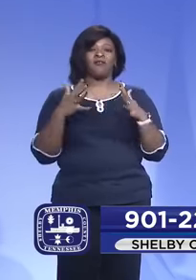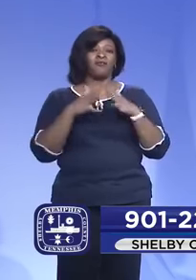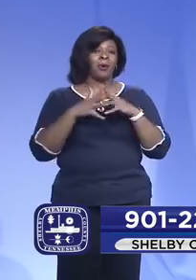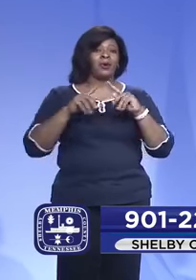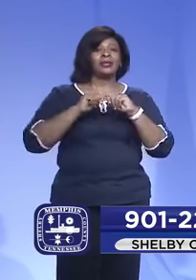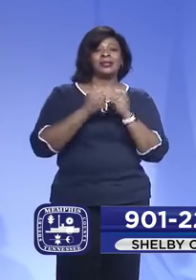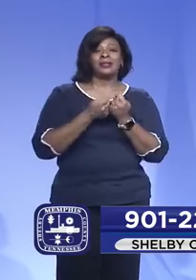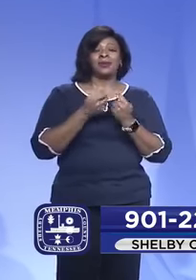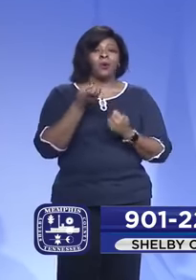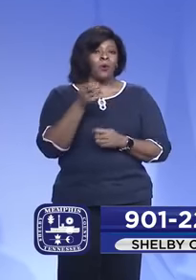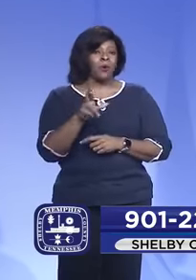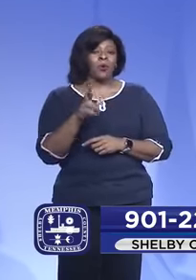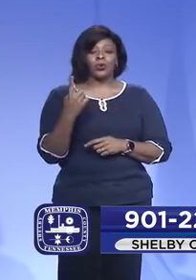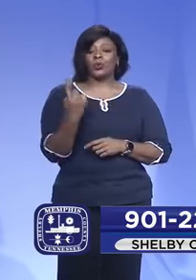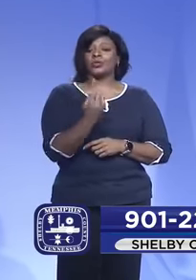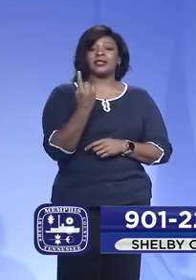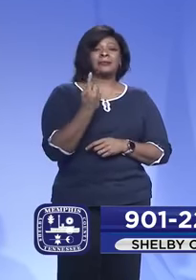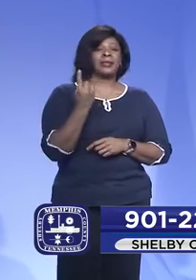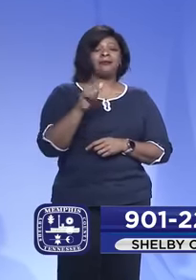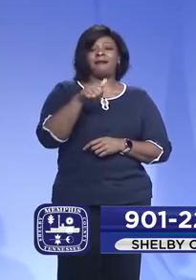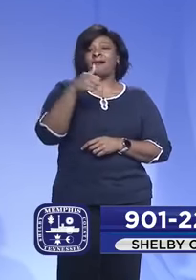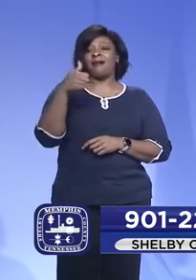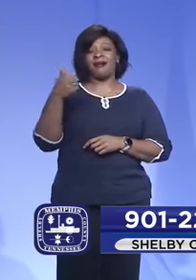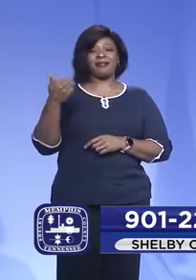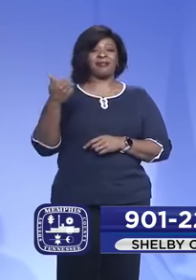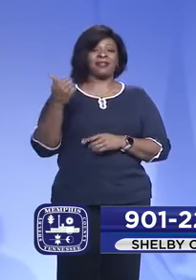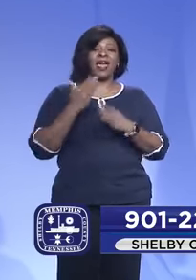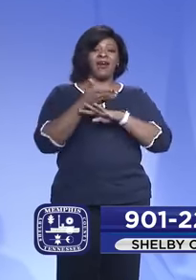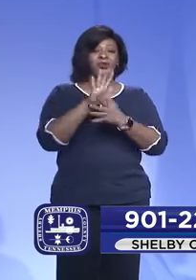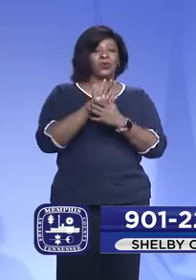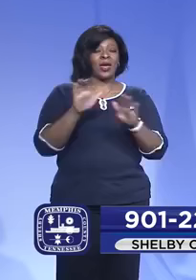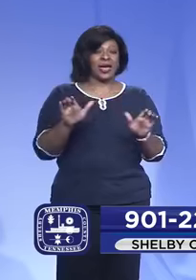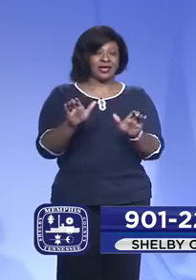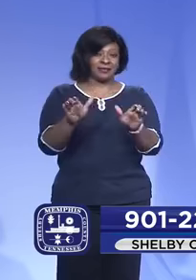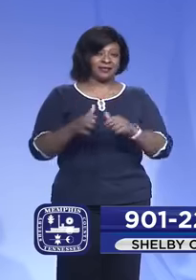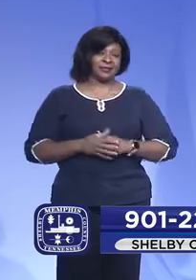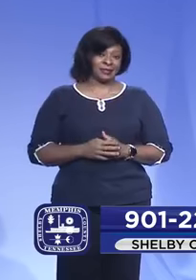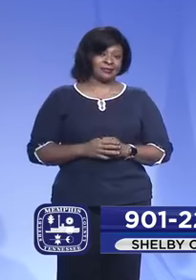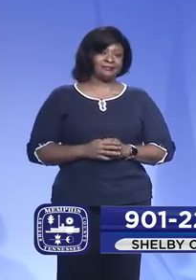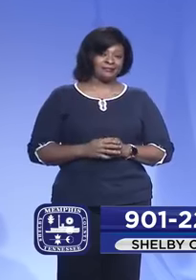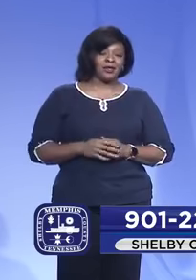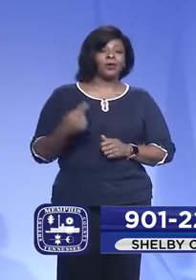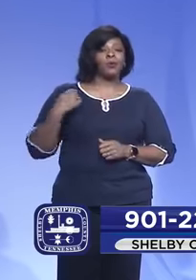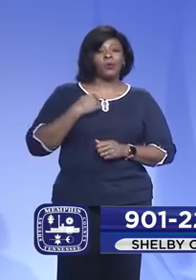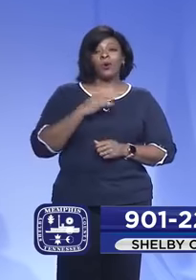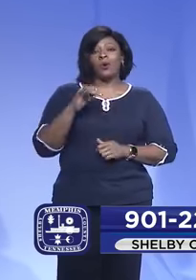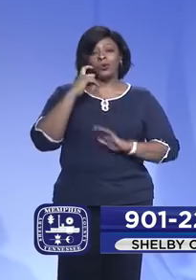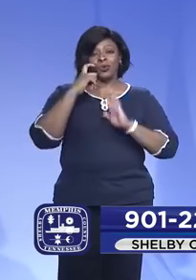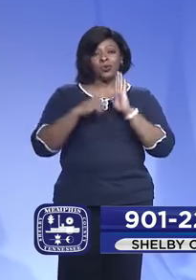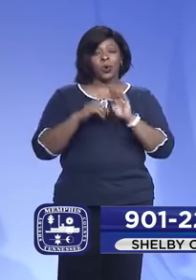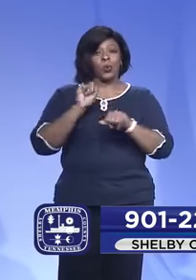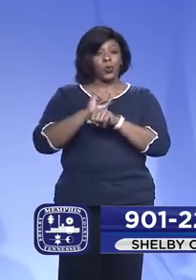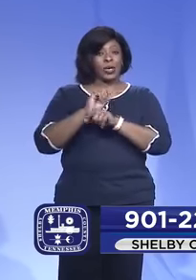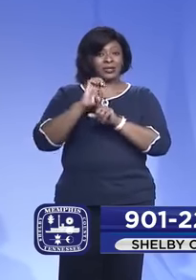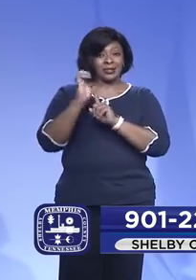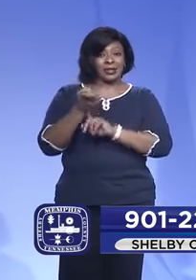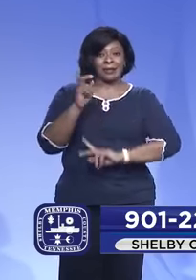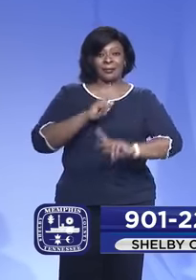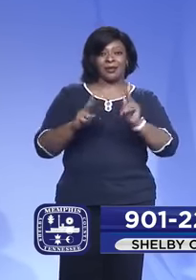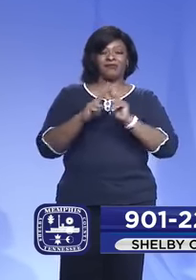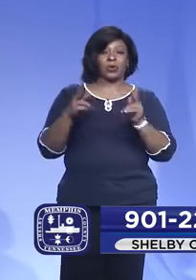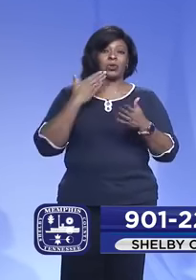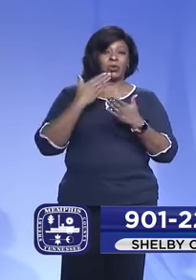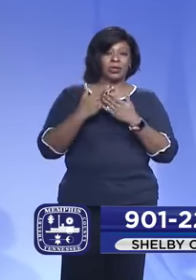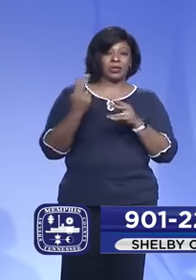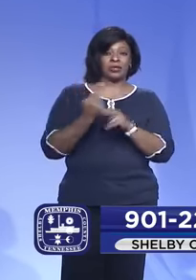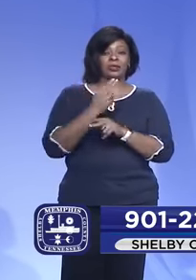team, or doing some sort of other extracurricular activity. We also see in our work settings that people are very good